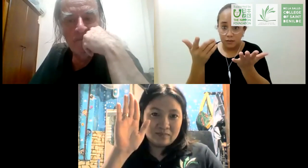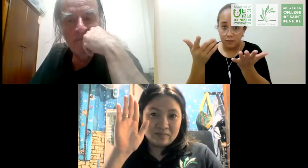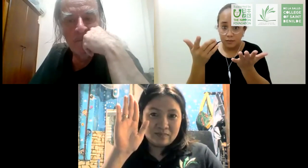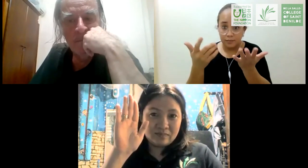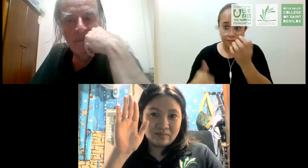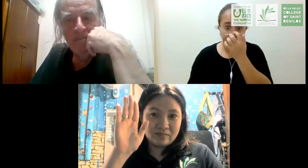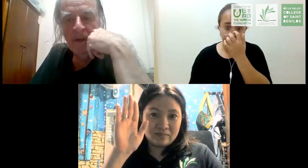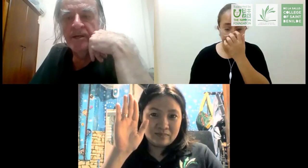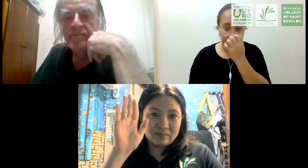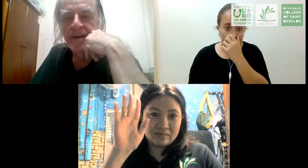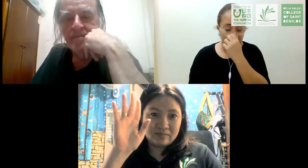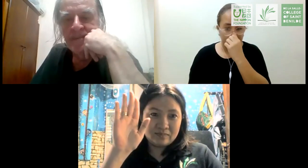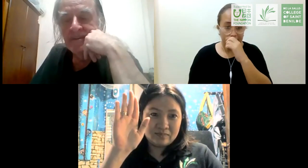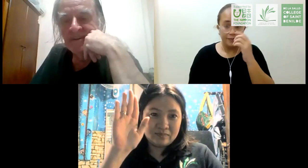This is Meng. Yes, me.